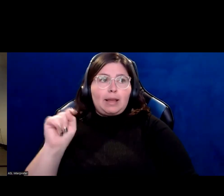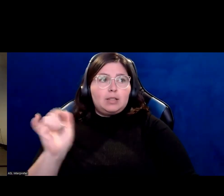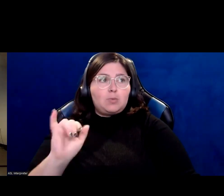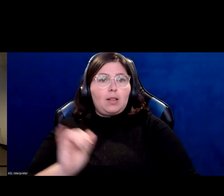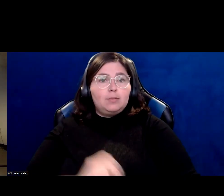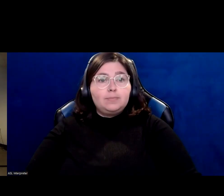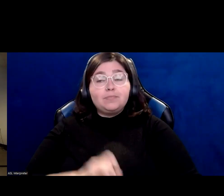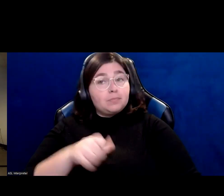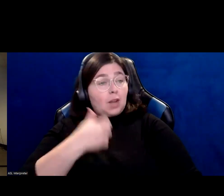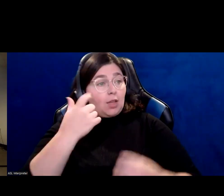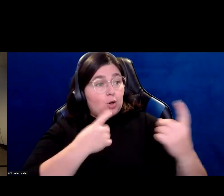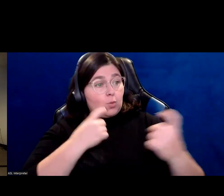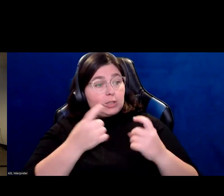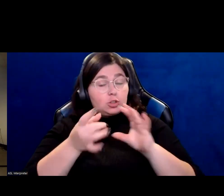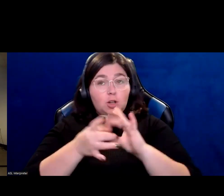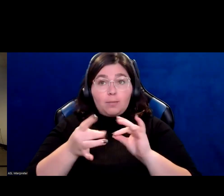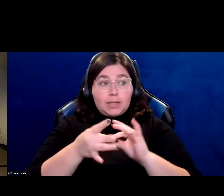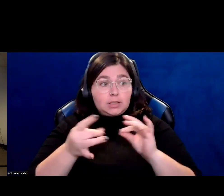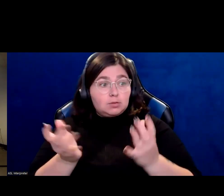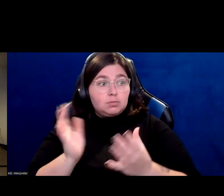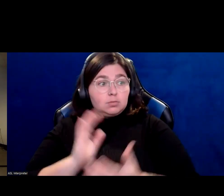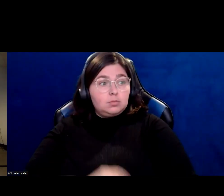Any other questions, comments?